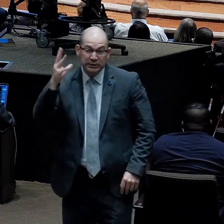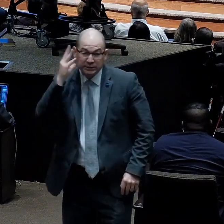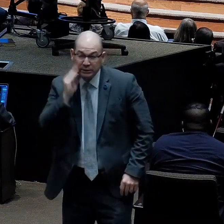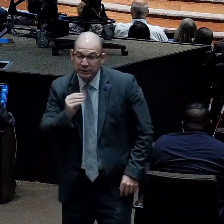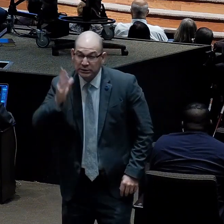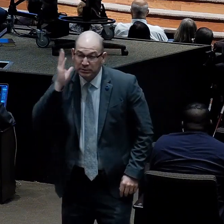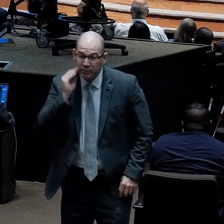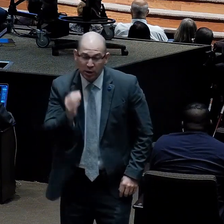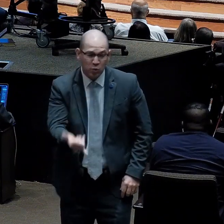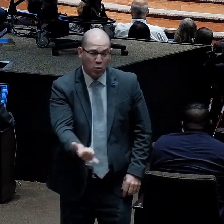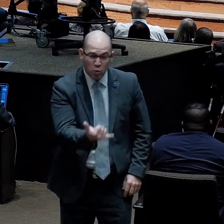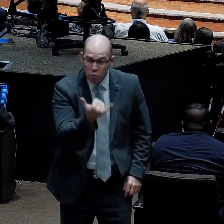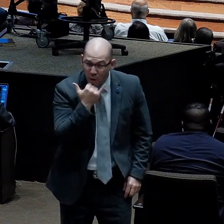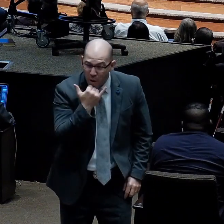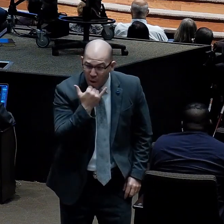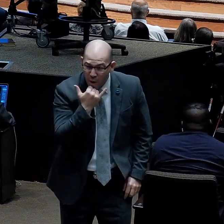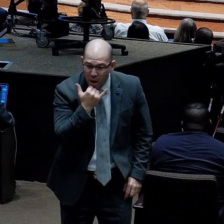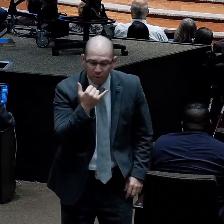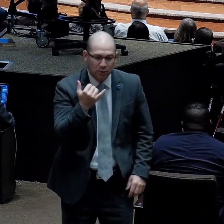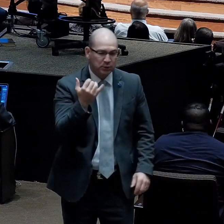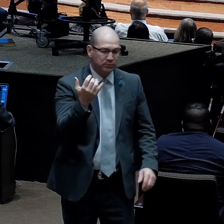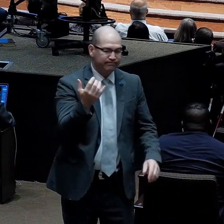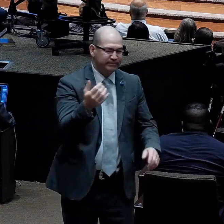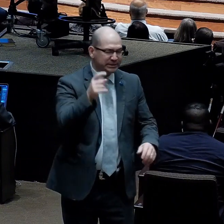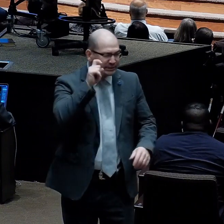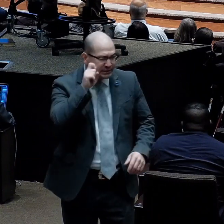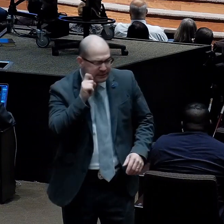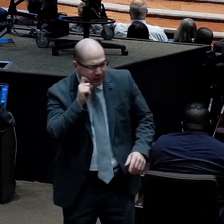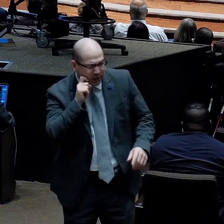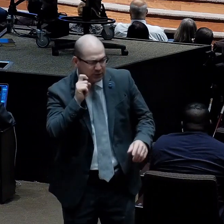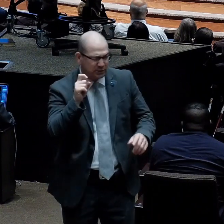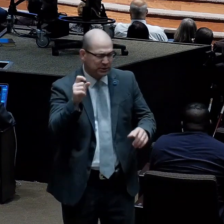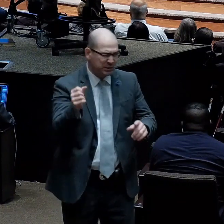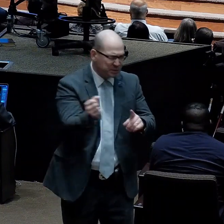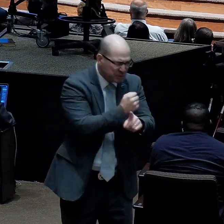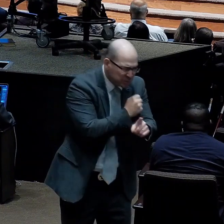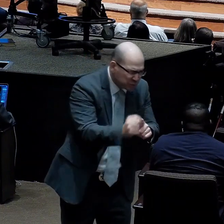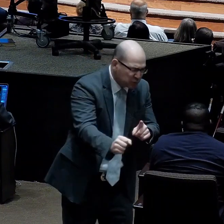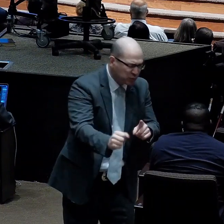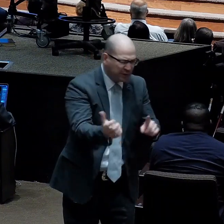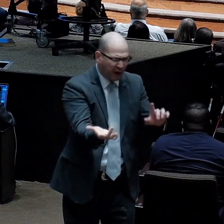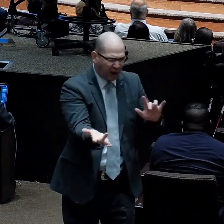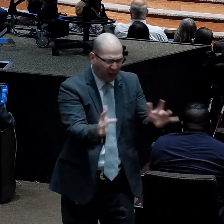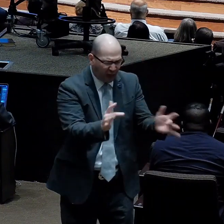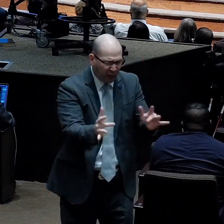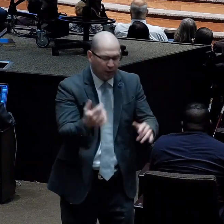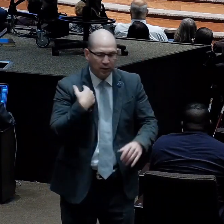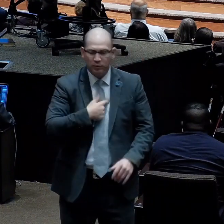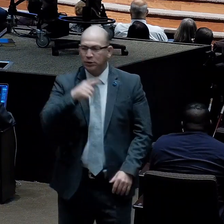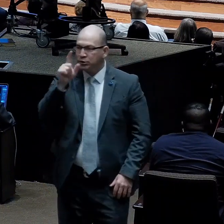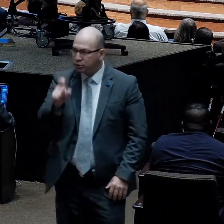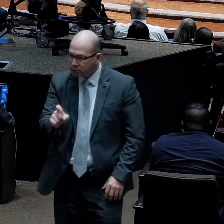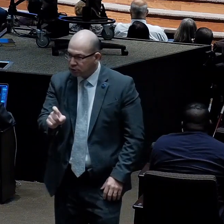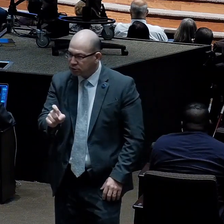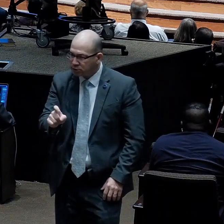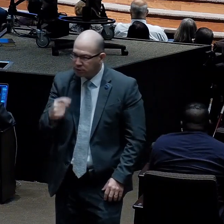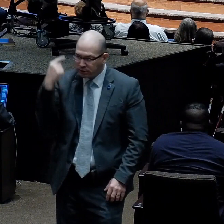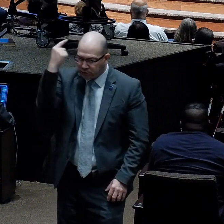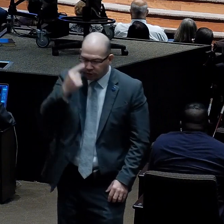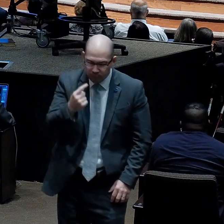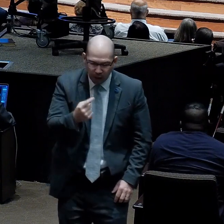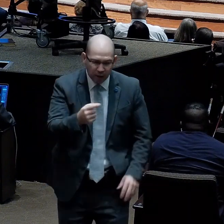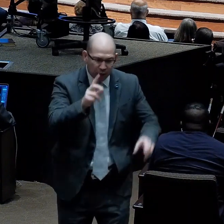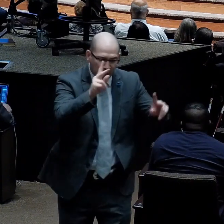predatory behavior of someone that should have helped them, that we should be more concerned for the victim than for